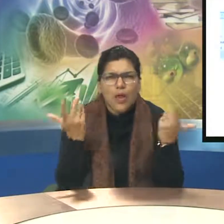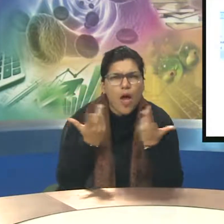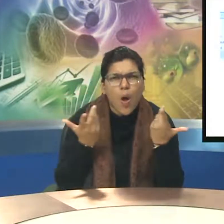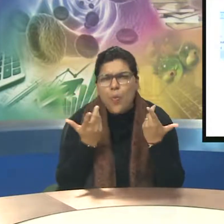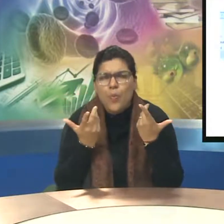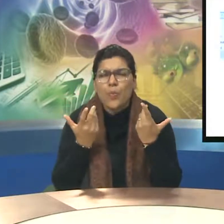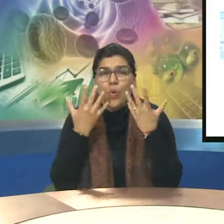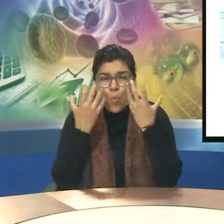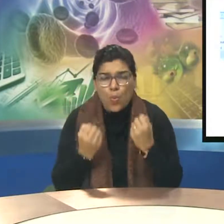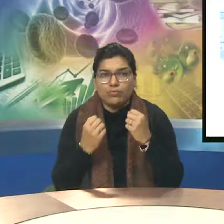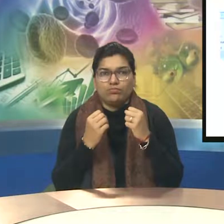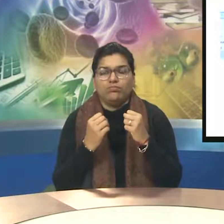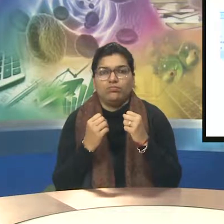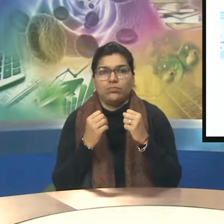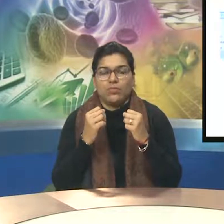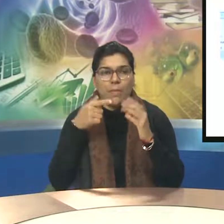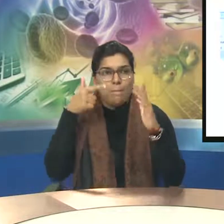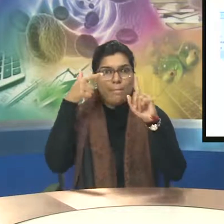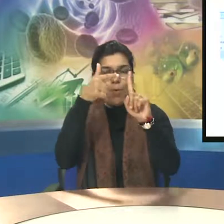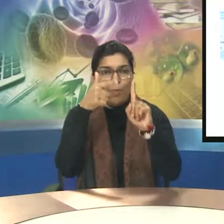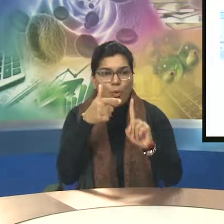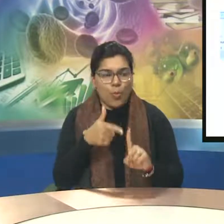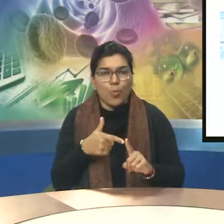bullets and numbers.